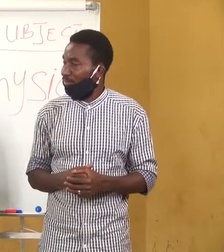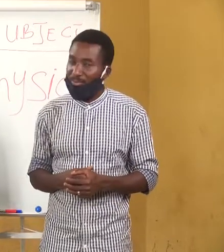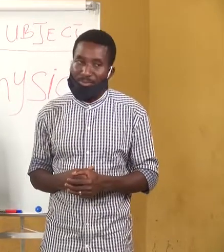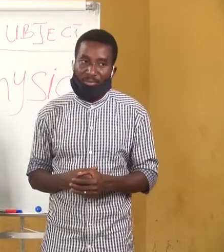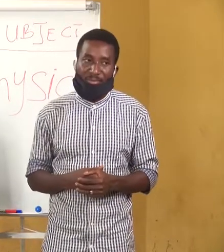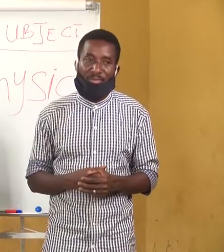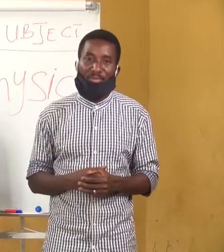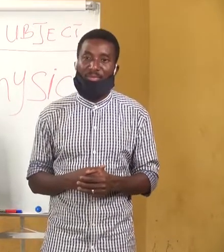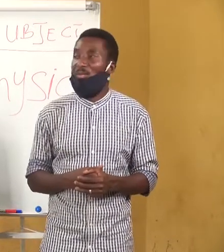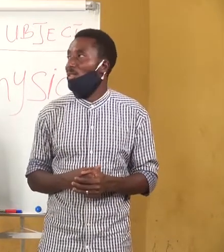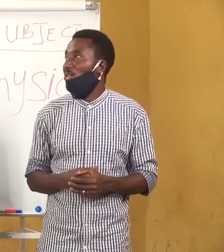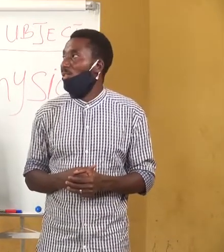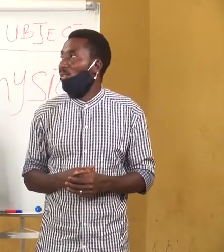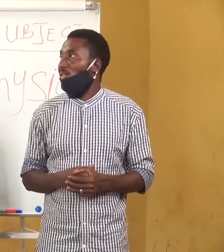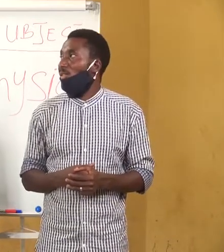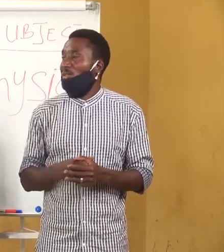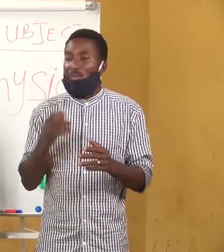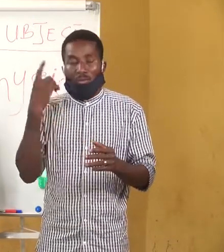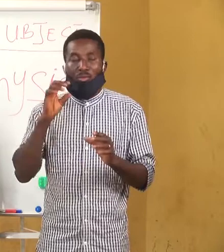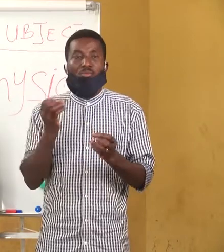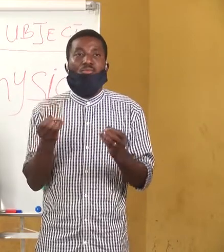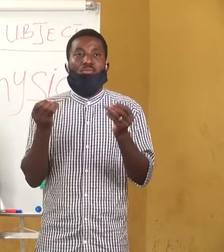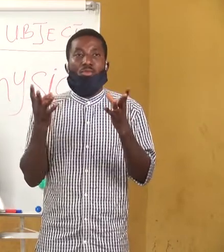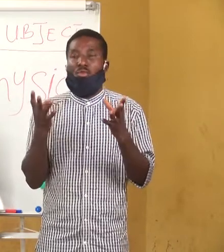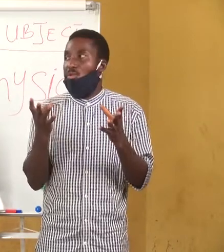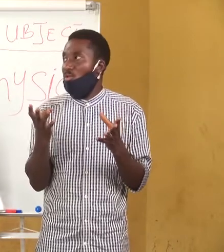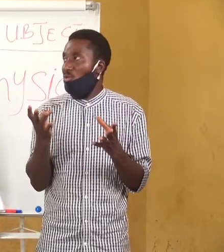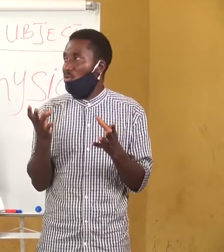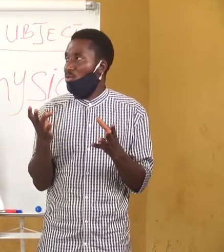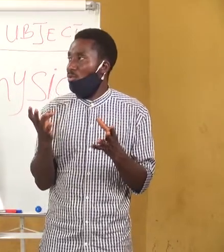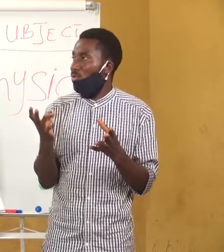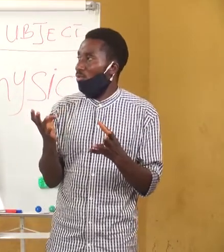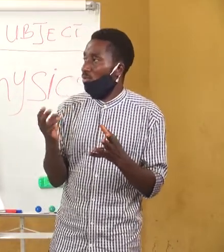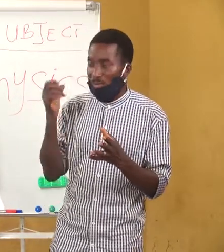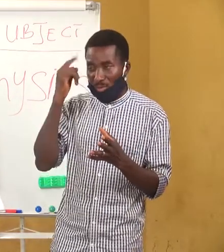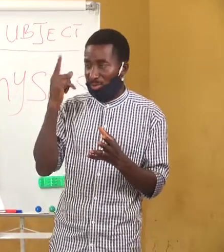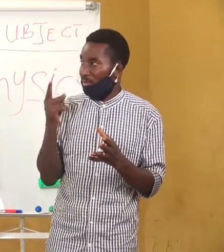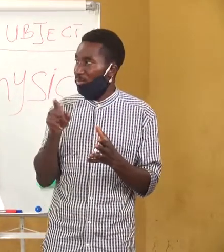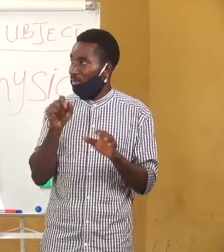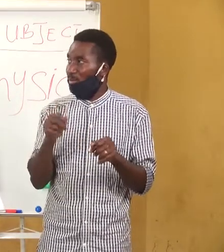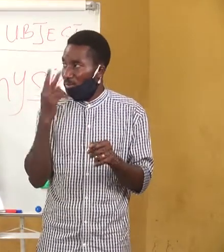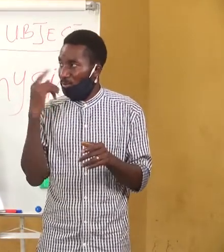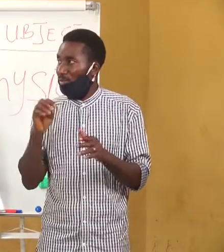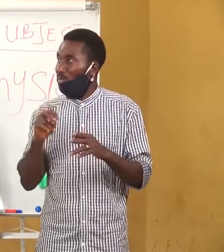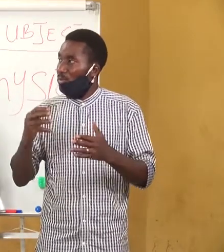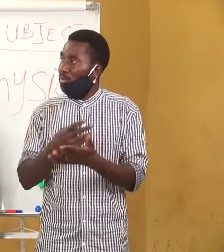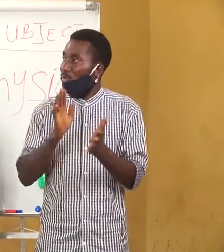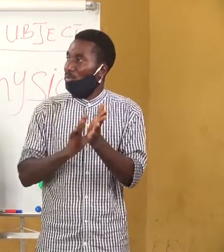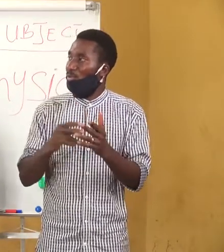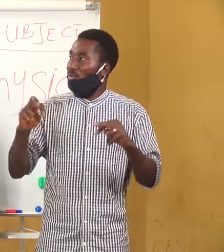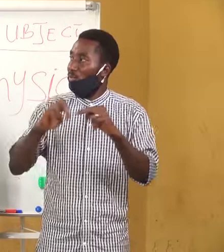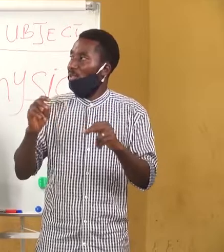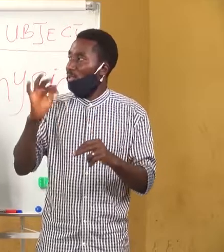References are given for more consultation on what has been given. Number 1 reference is New School Physics